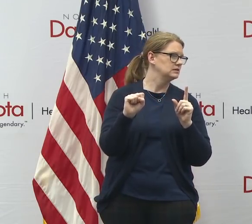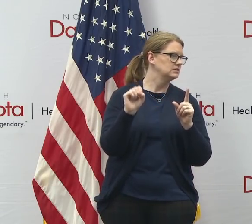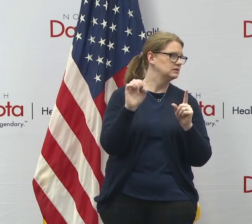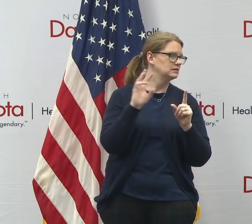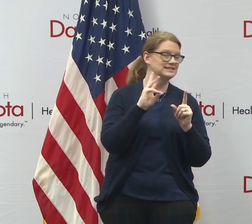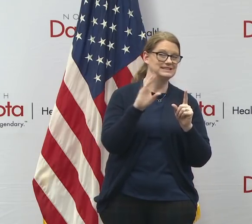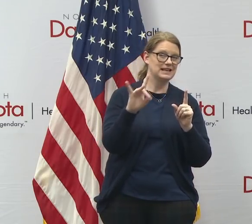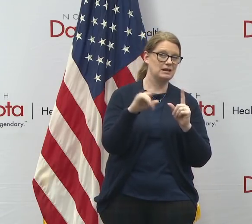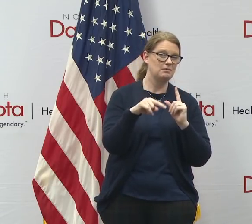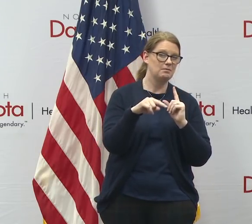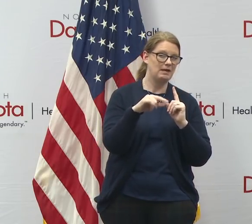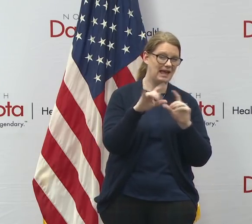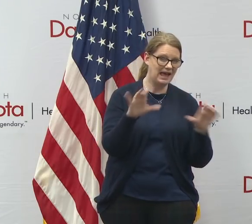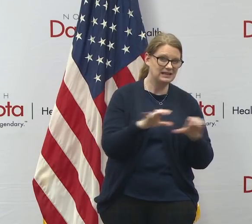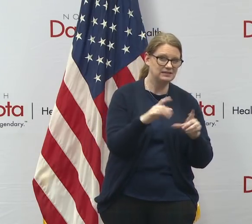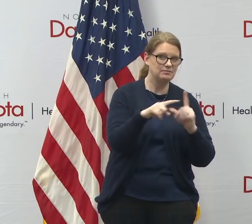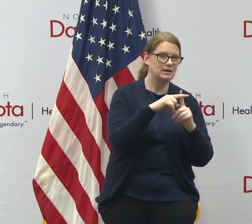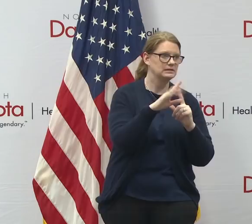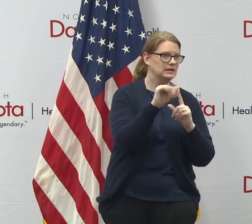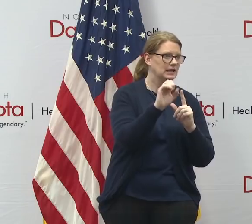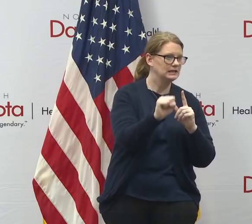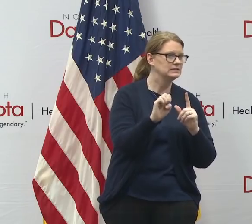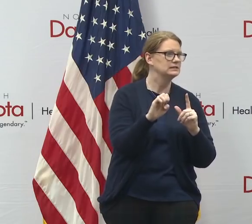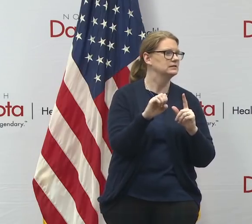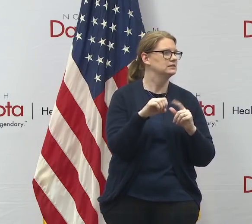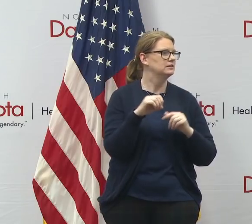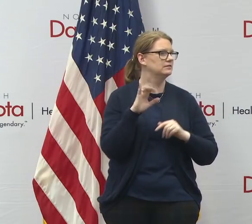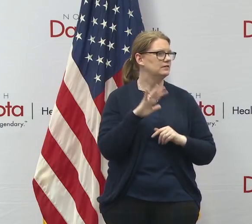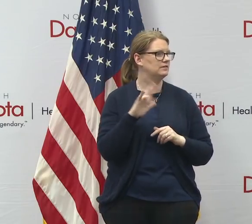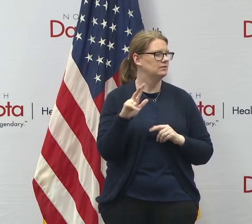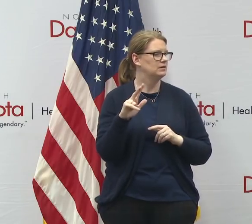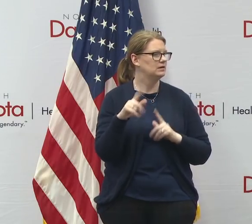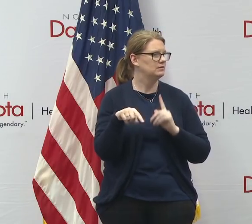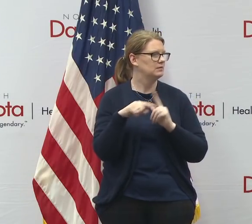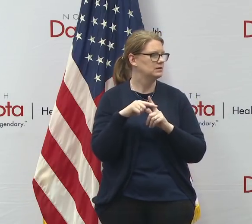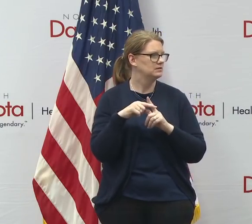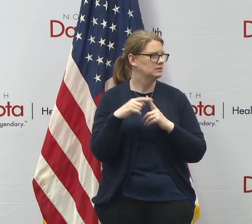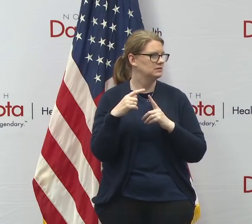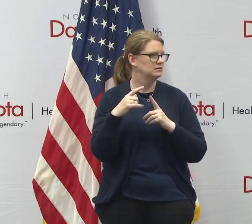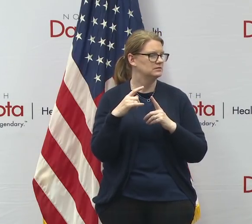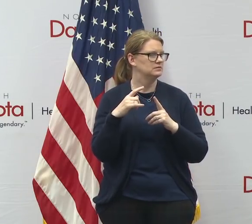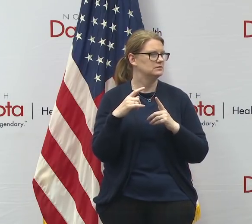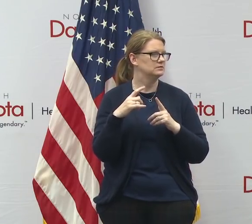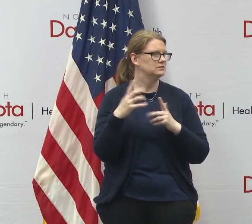active positive cases, or are they 53 positive, taking the recovered number?